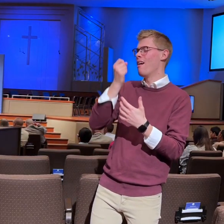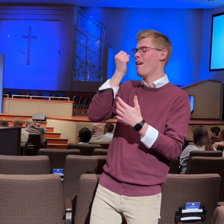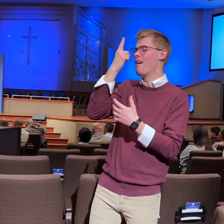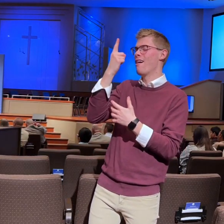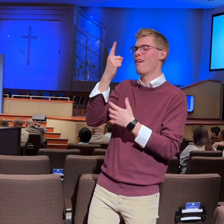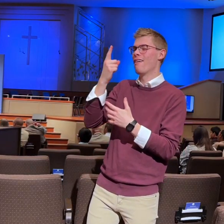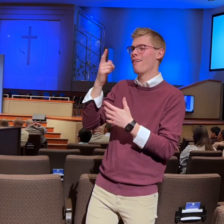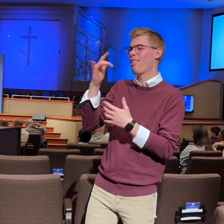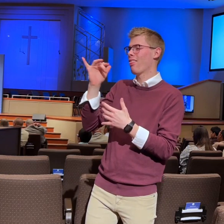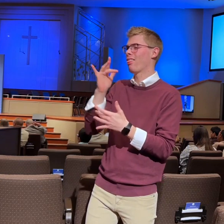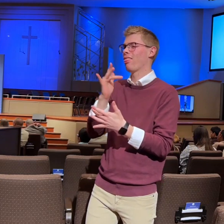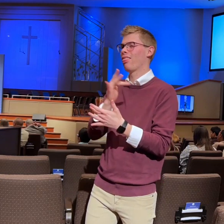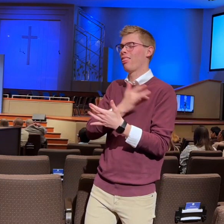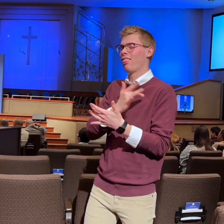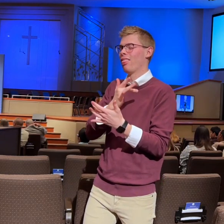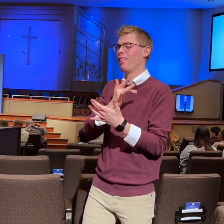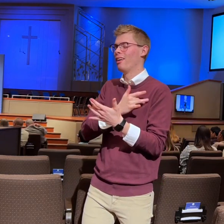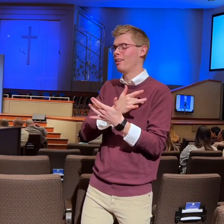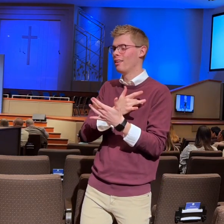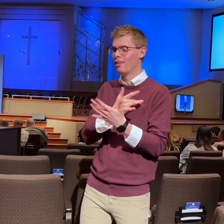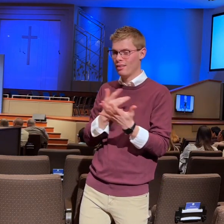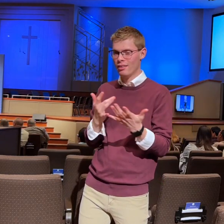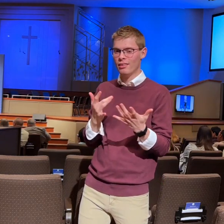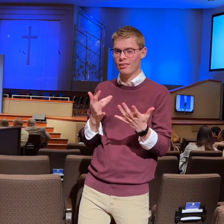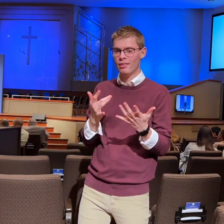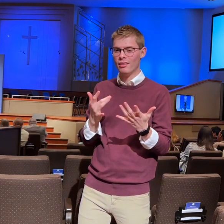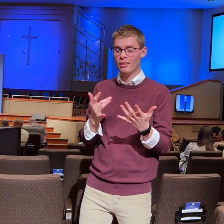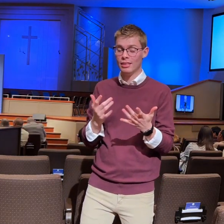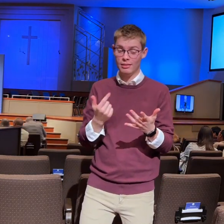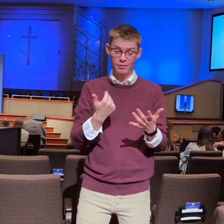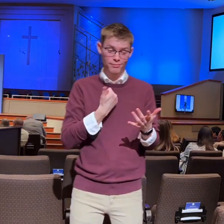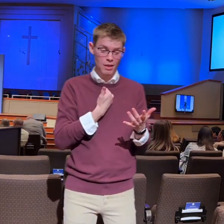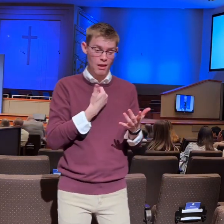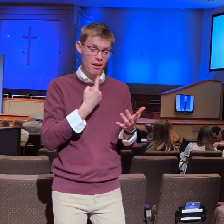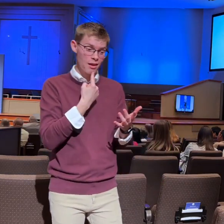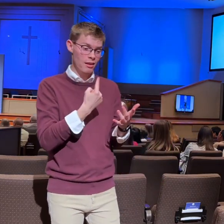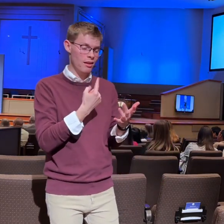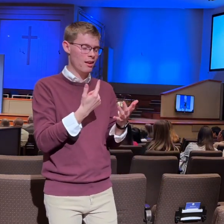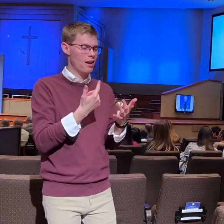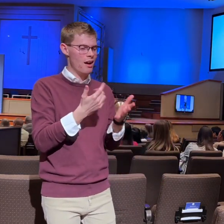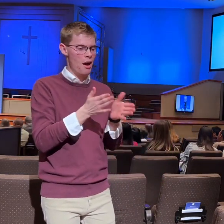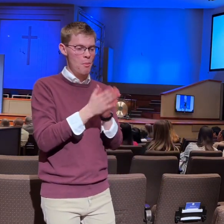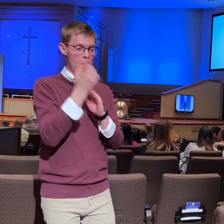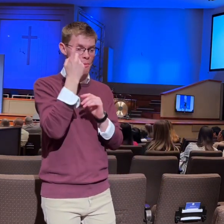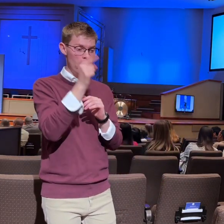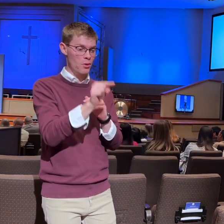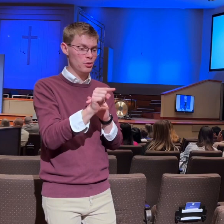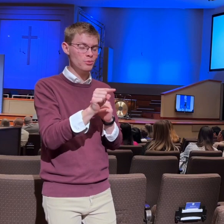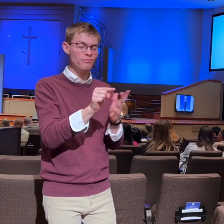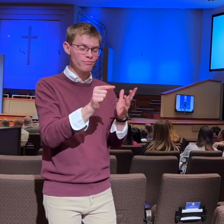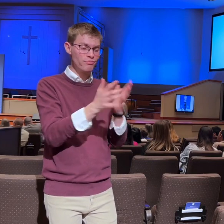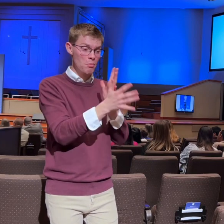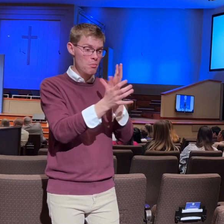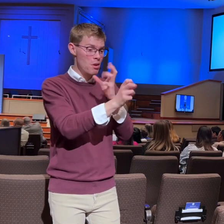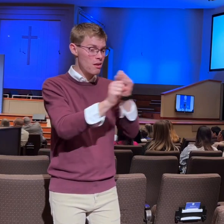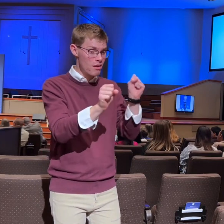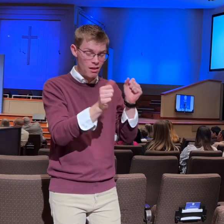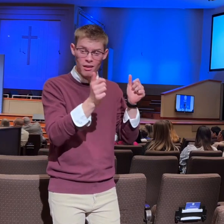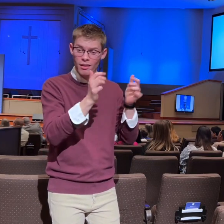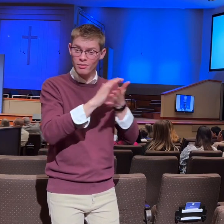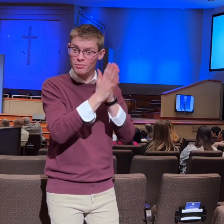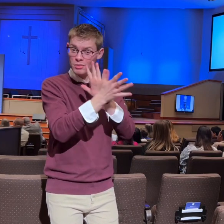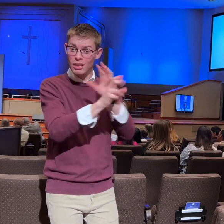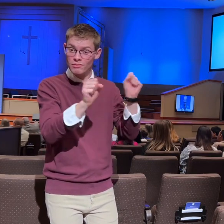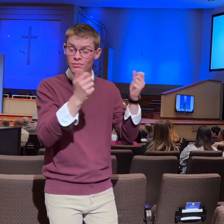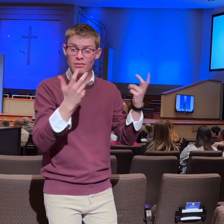And I said, I've been praying that you would be able to know for sure that Jesus Christ is your Savior and heaven's your home. I said, would you let me open the Bible and